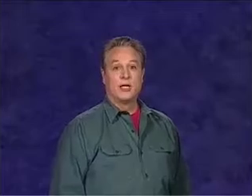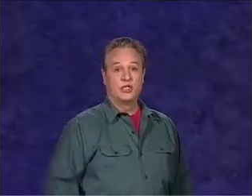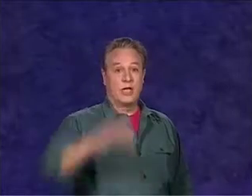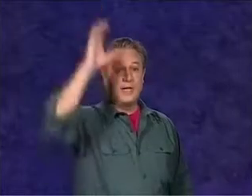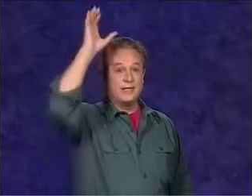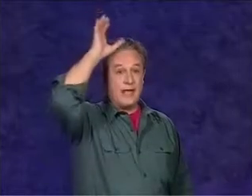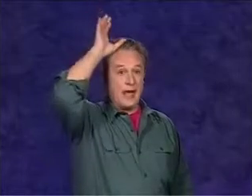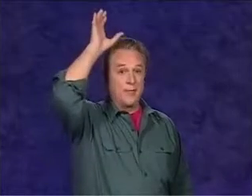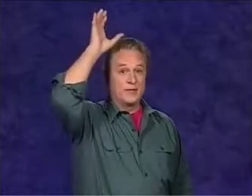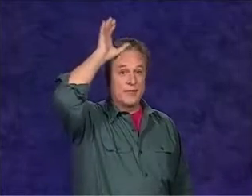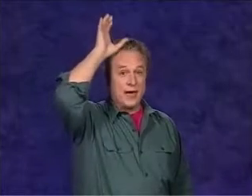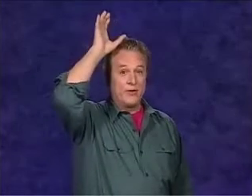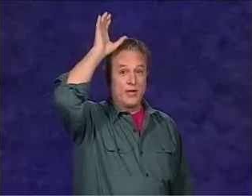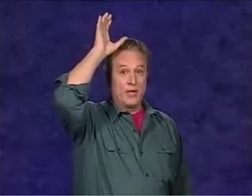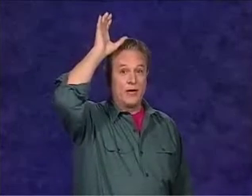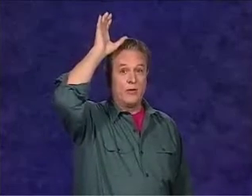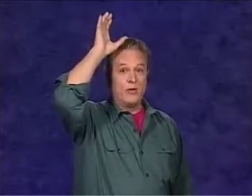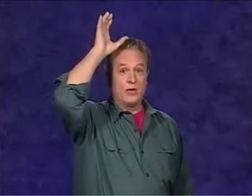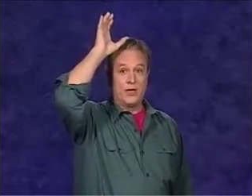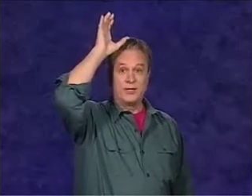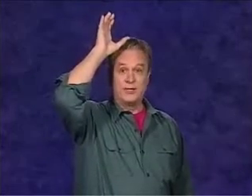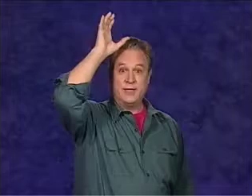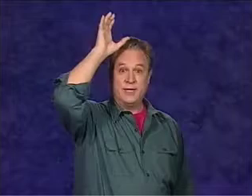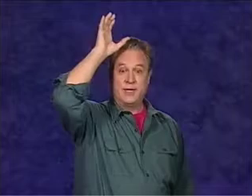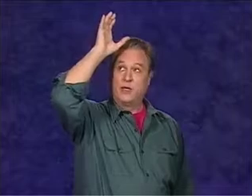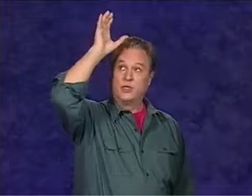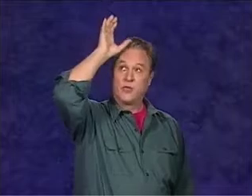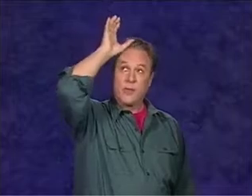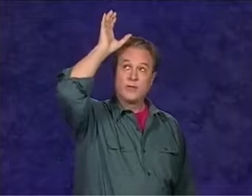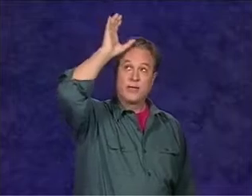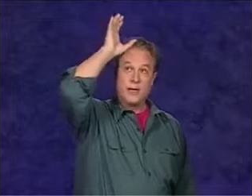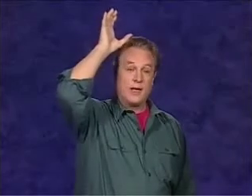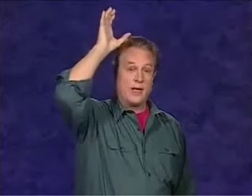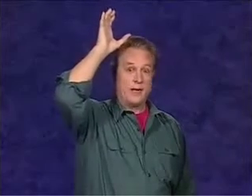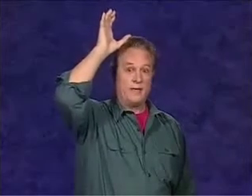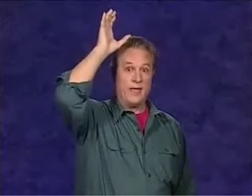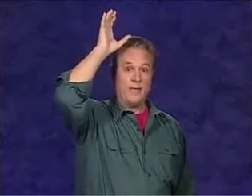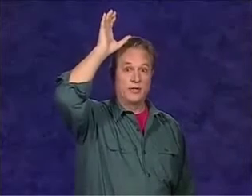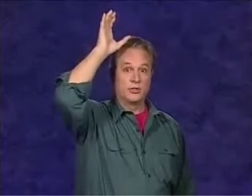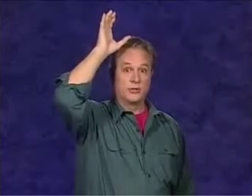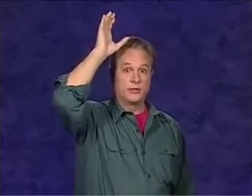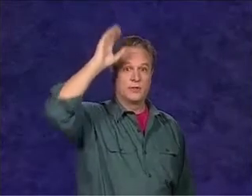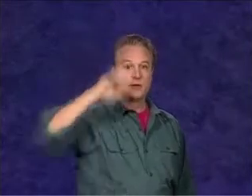Gently tap the side of your head with the letter C to represent a head of cabbage.